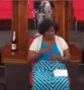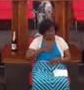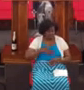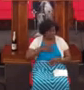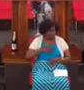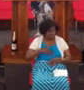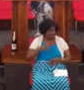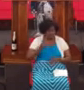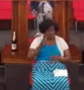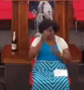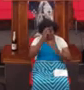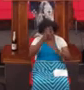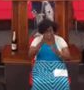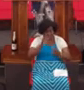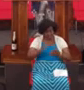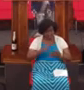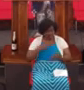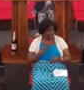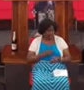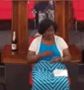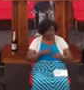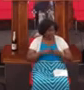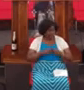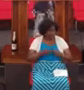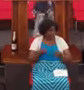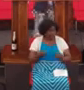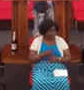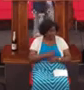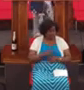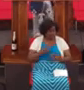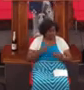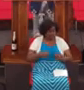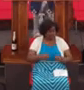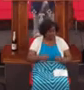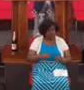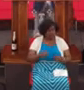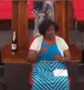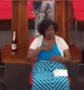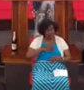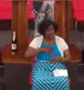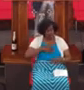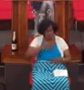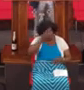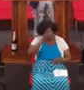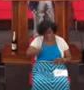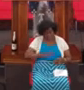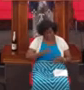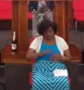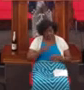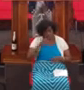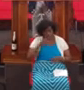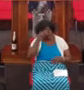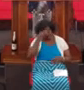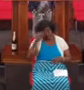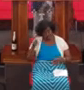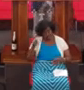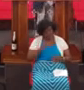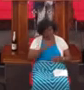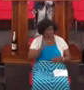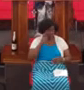his Father. That's our problem today. We're so busy trying to please man that we forget that we're supposed to be trying to